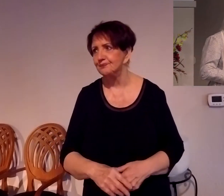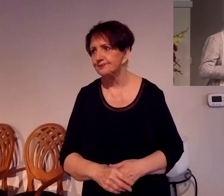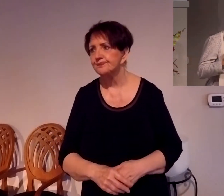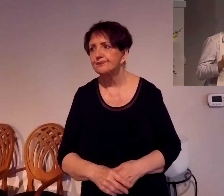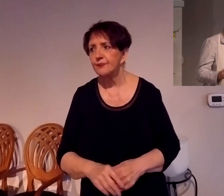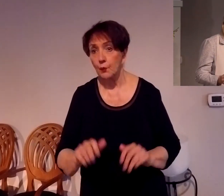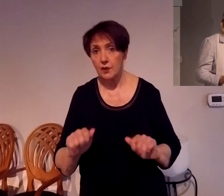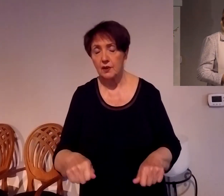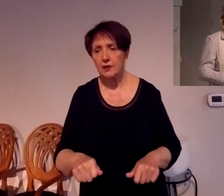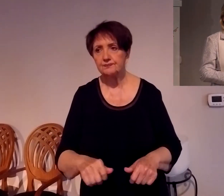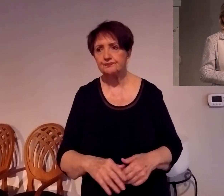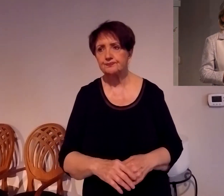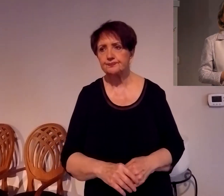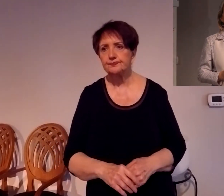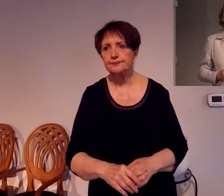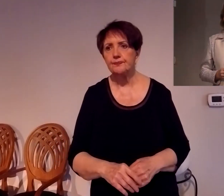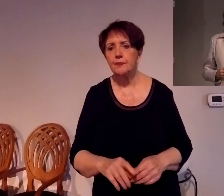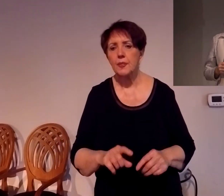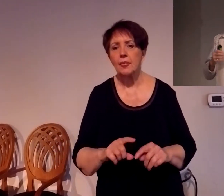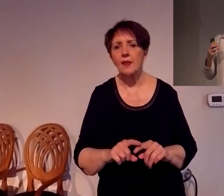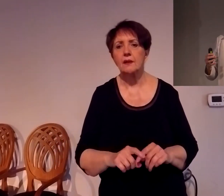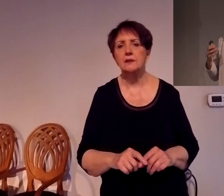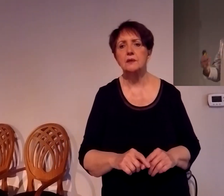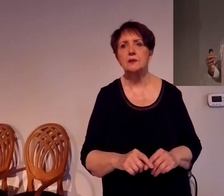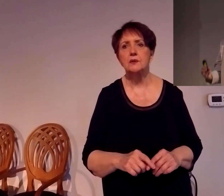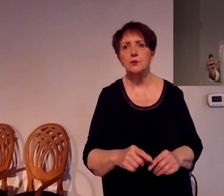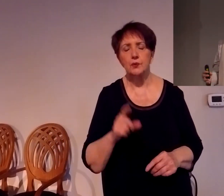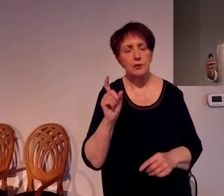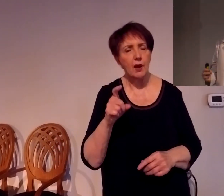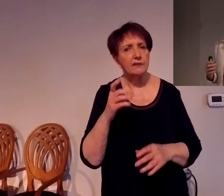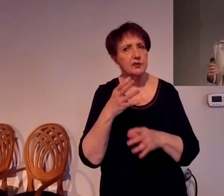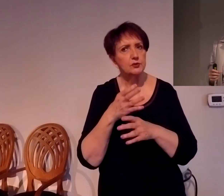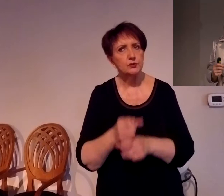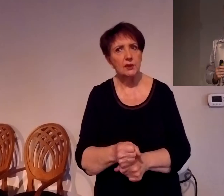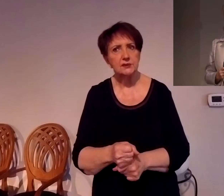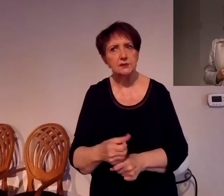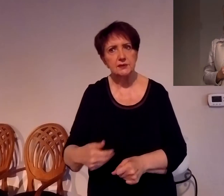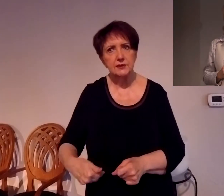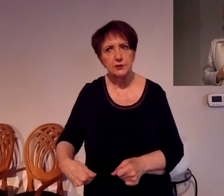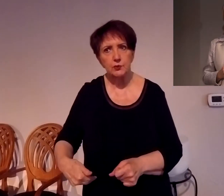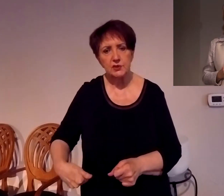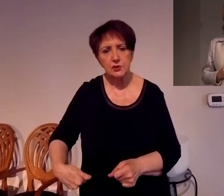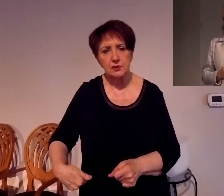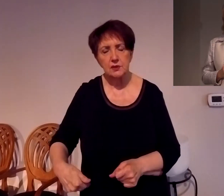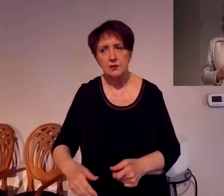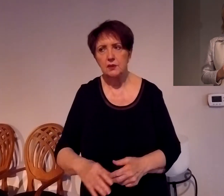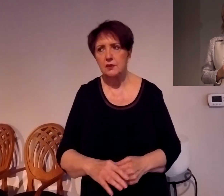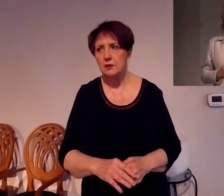So we've got to trust it. This thing called intuition.